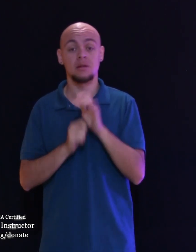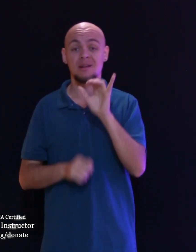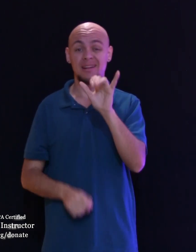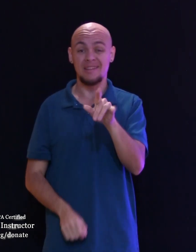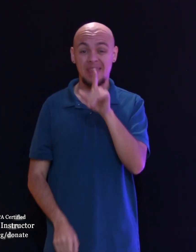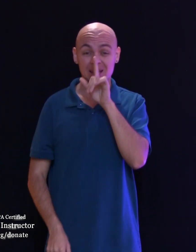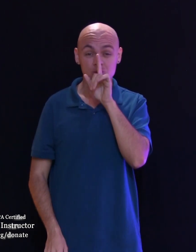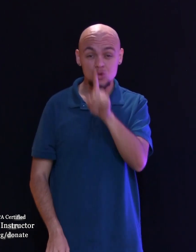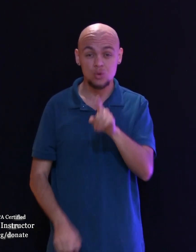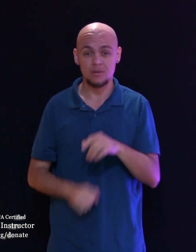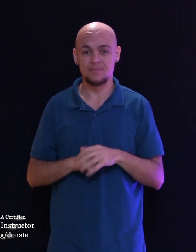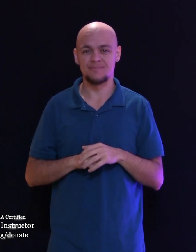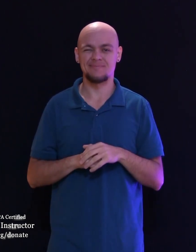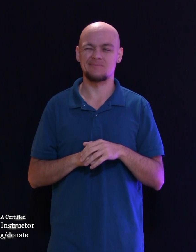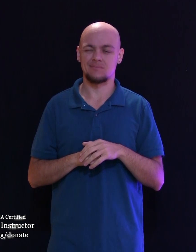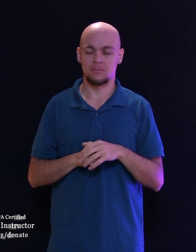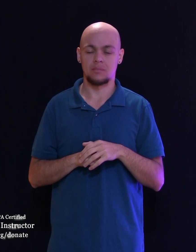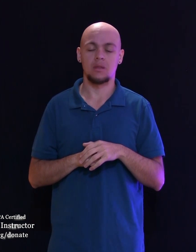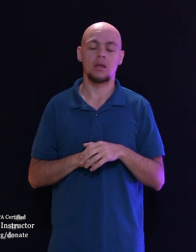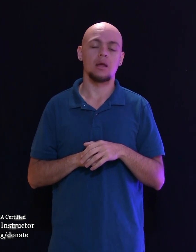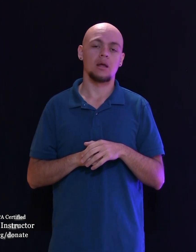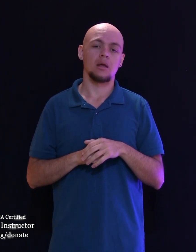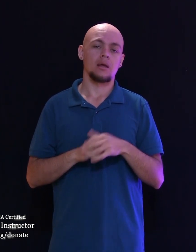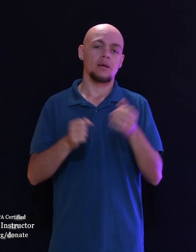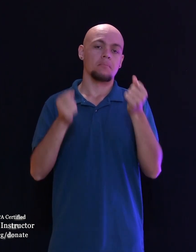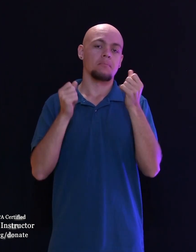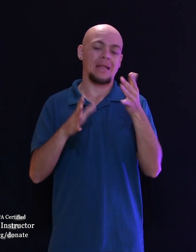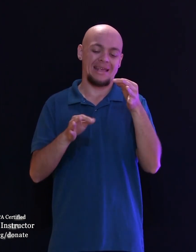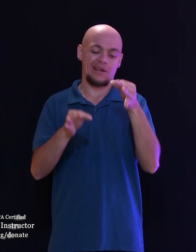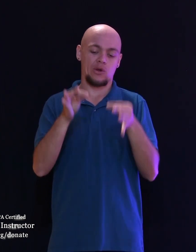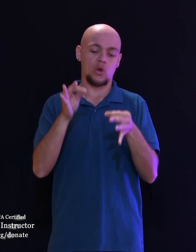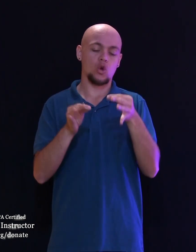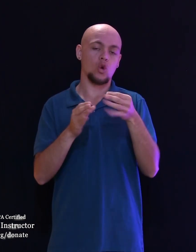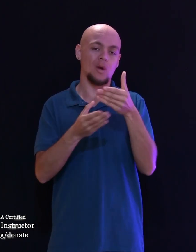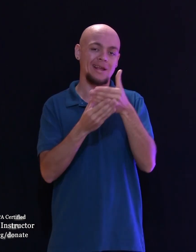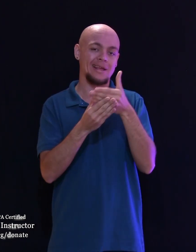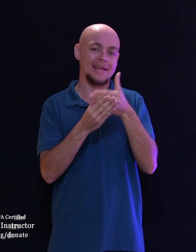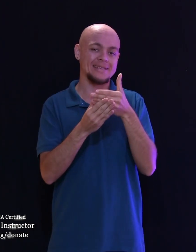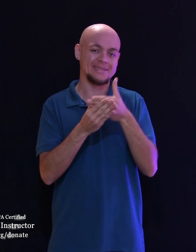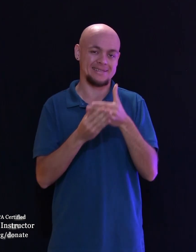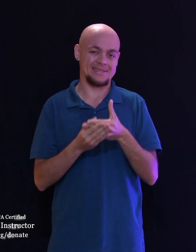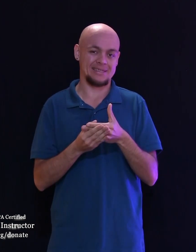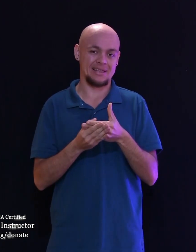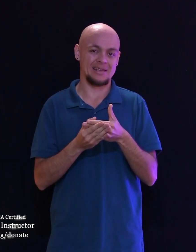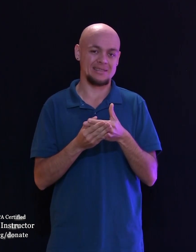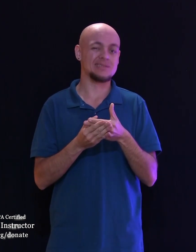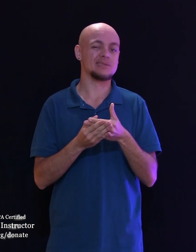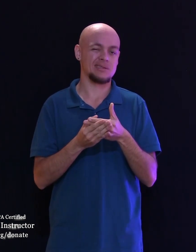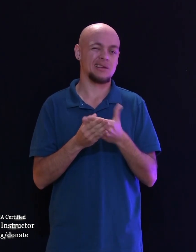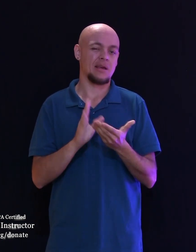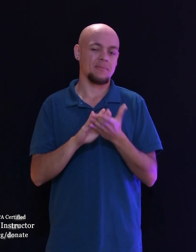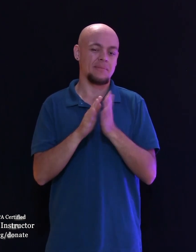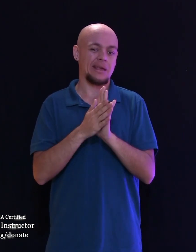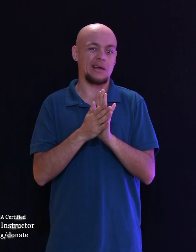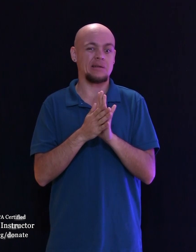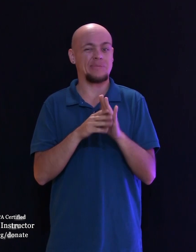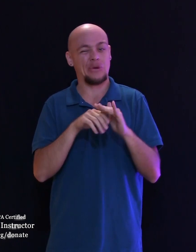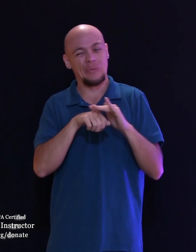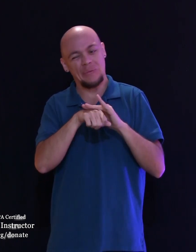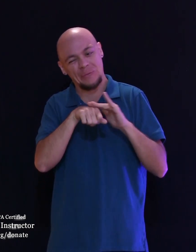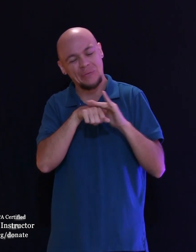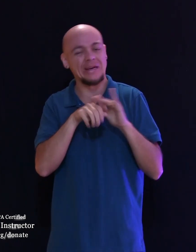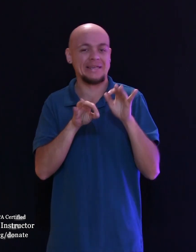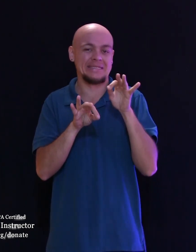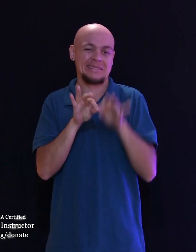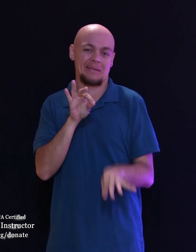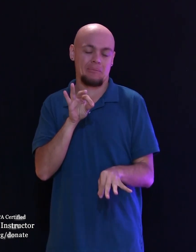true? See, we tend to oversimplify a lot of these court cases for fundraising letters and to make our point. But